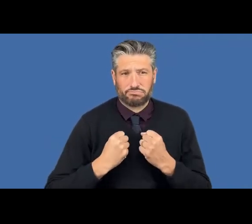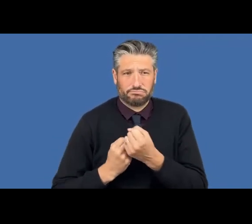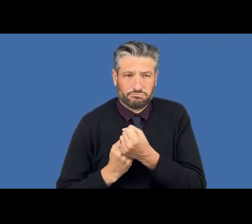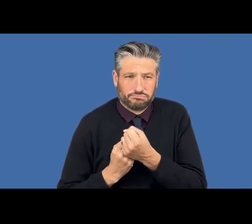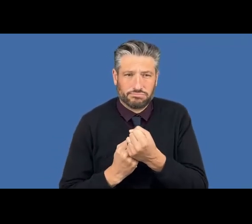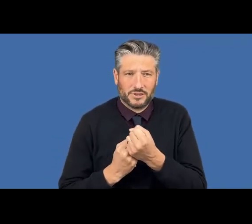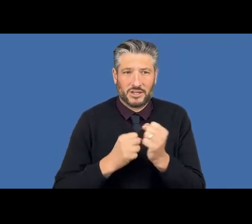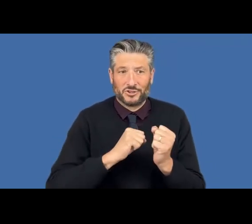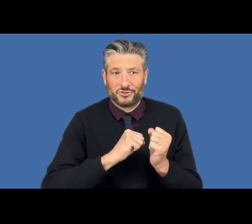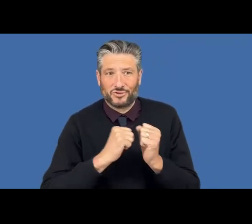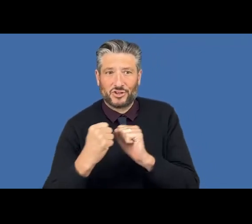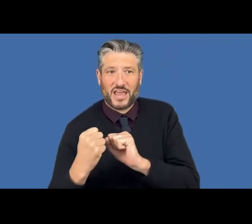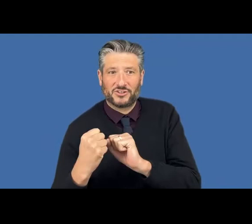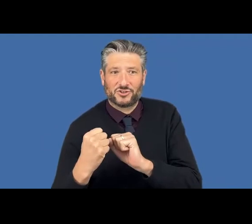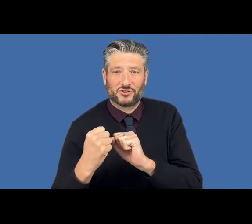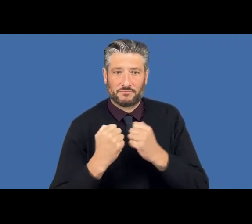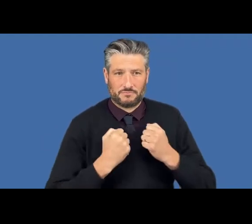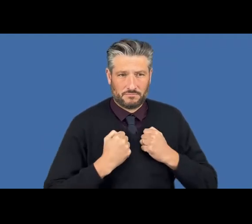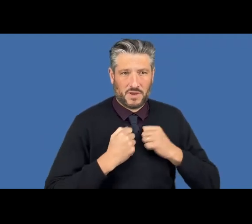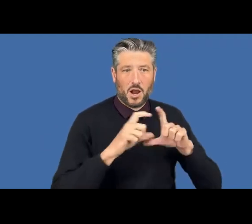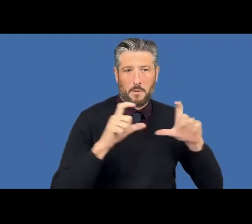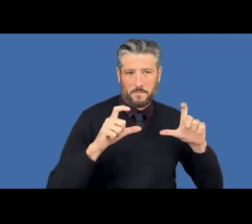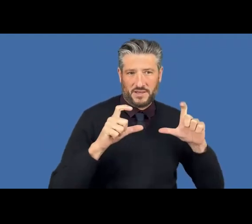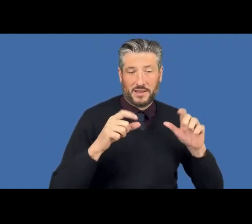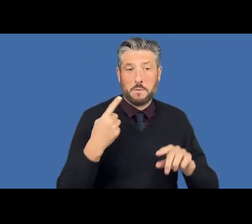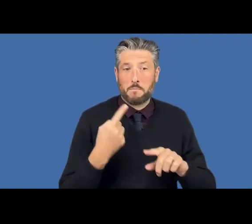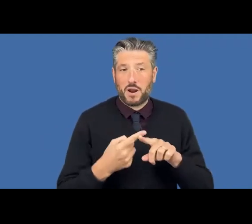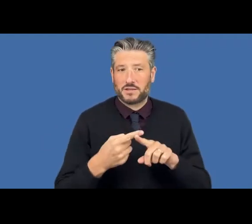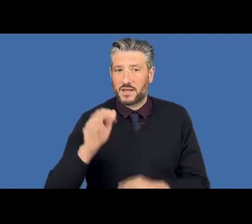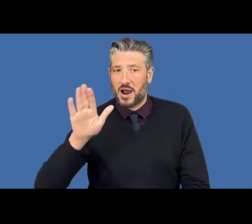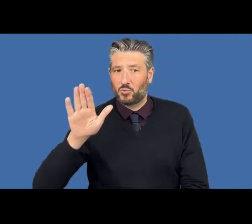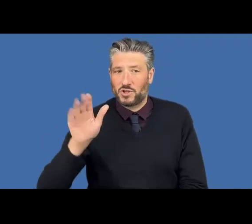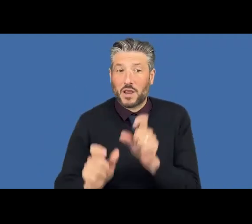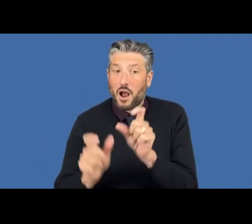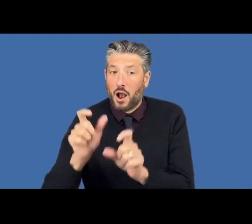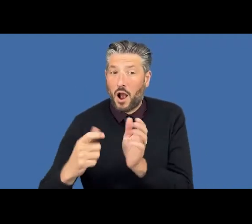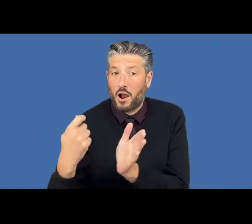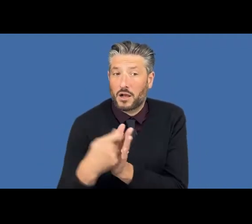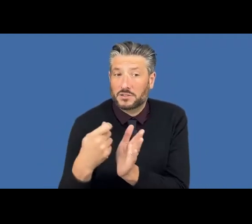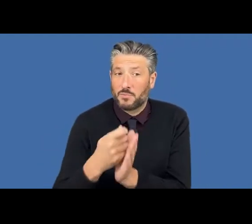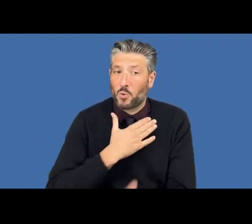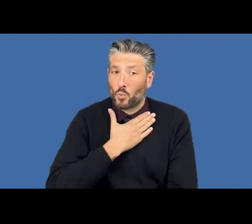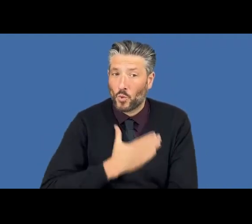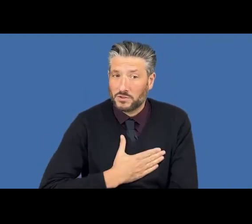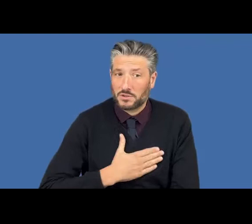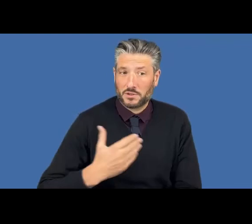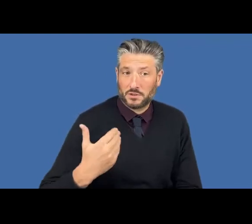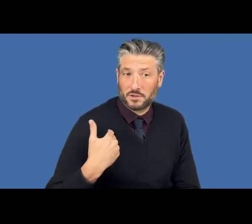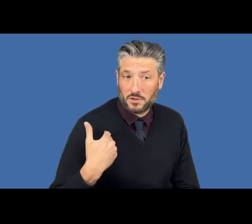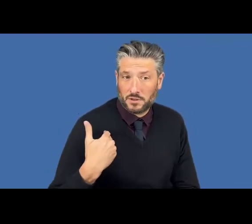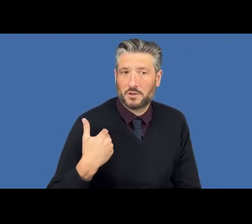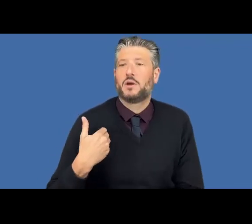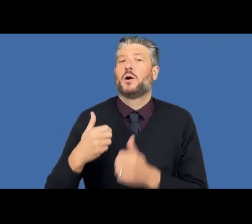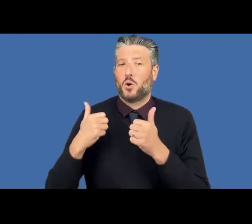is nothing more helpful than our customers coming to us and saying, this is something that we demand. So we're doing this. And so, of course,